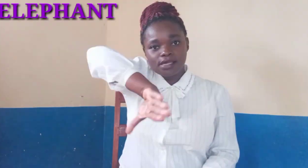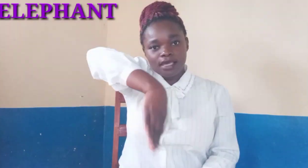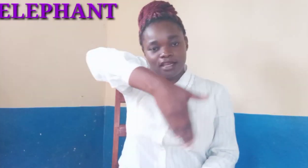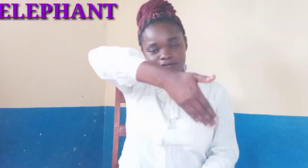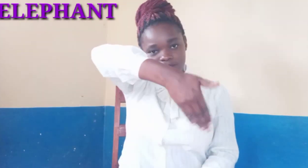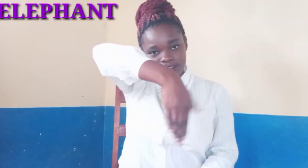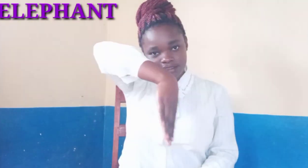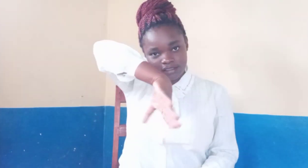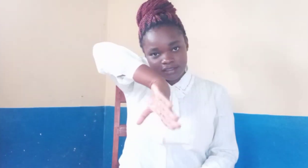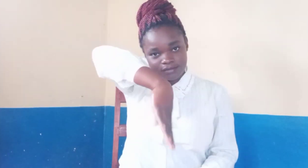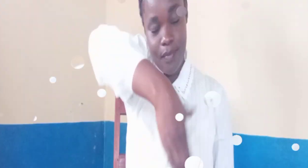elephant,